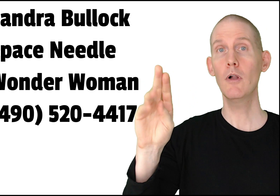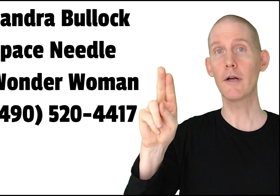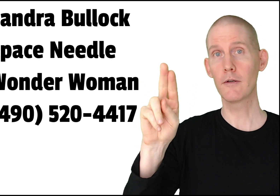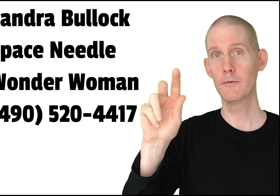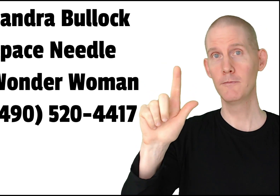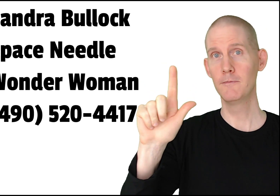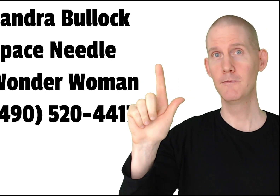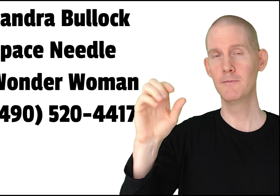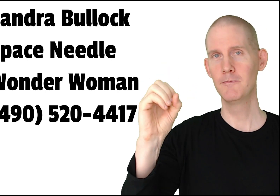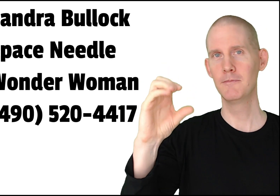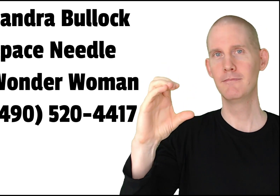Bullock.